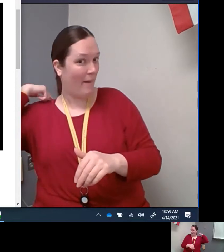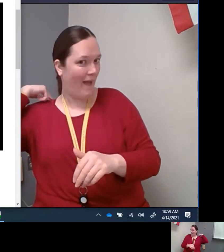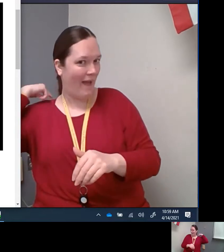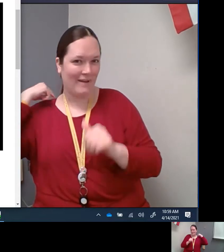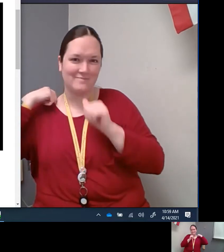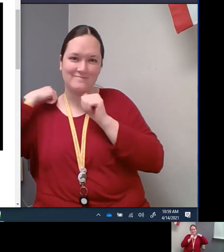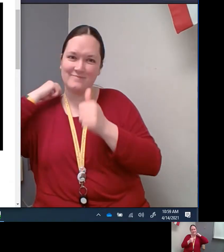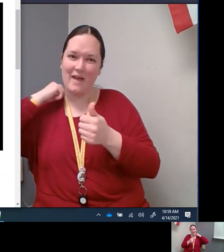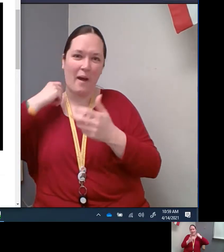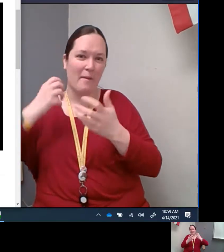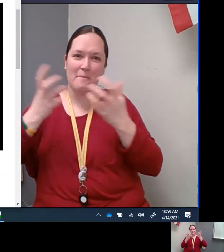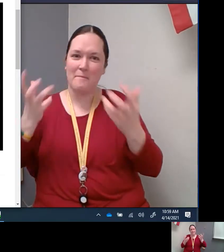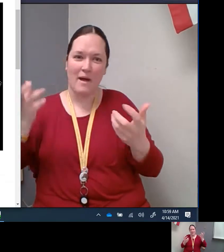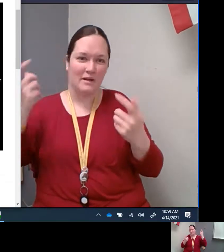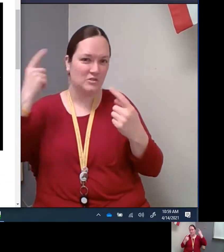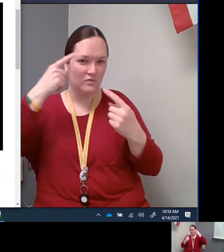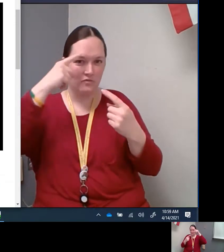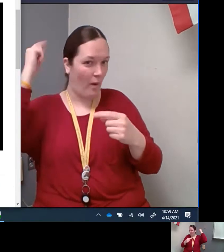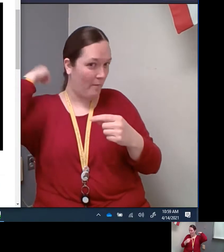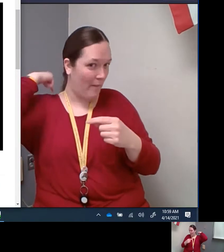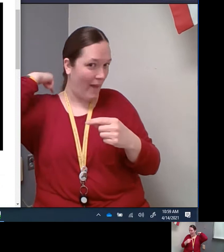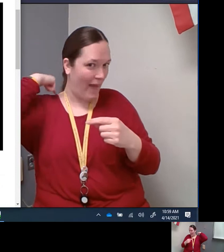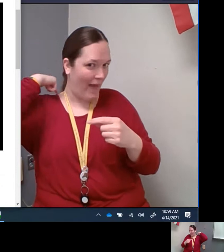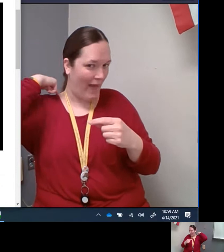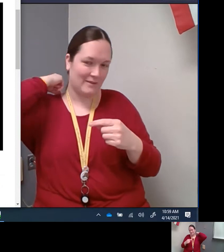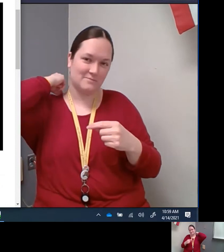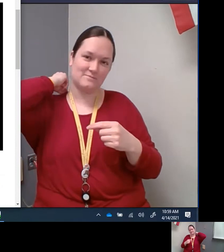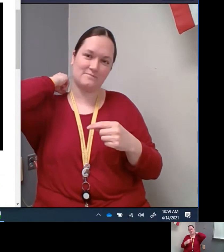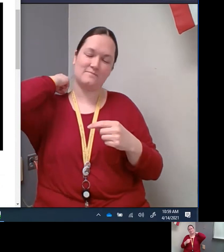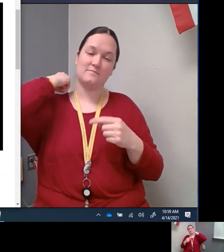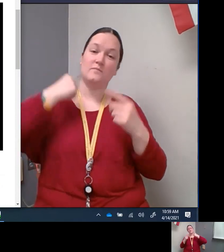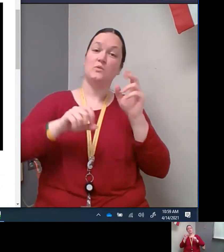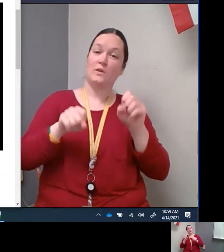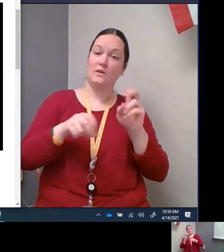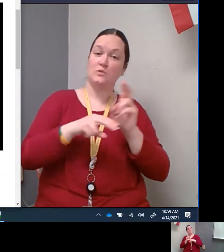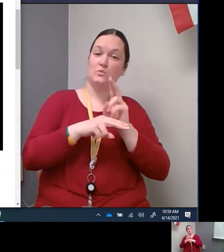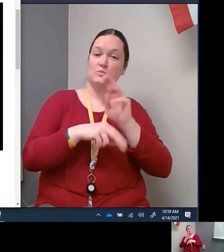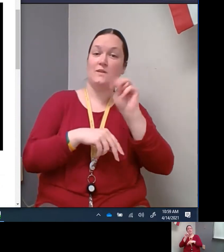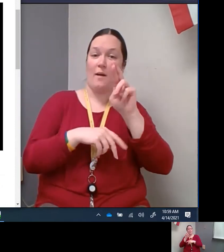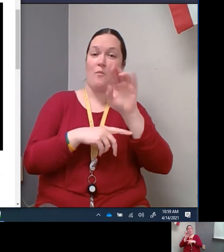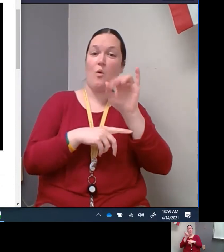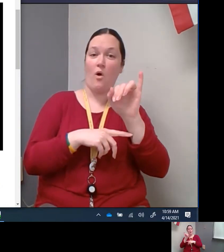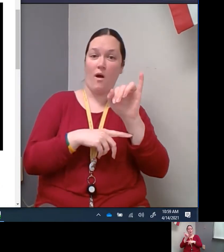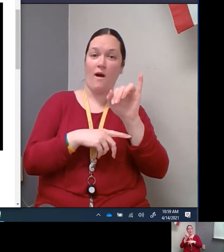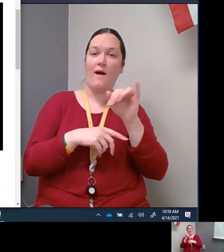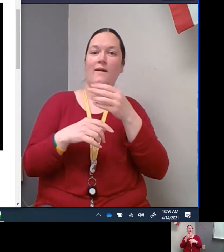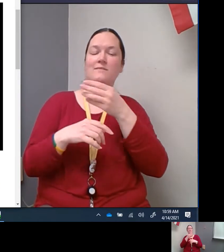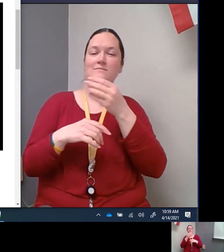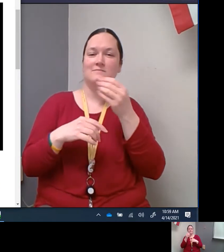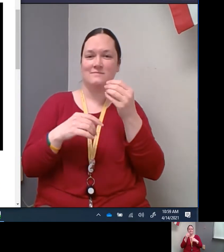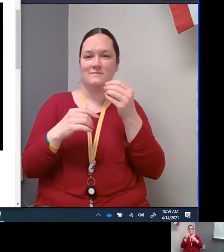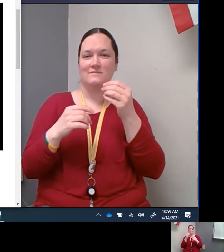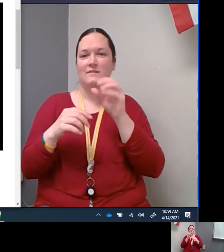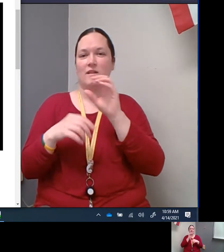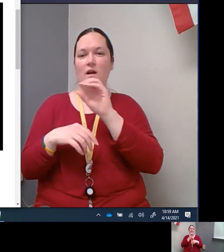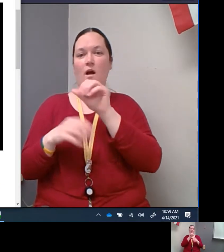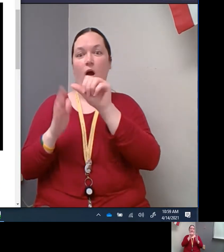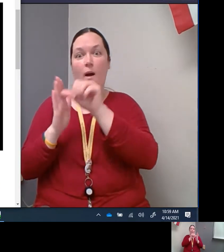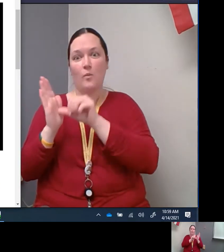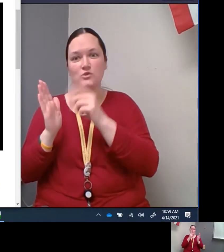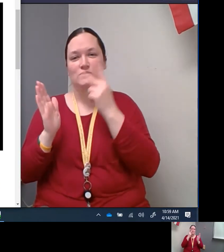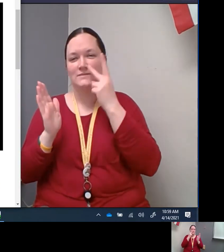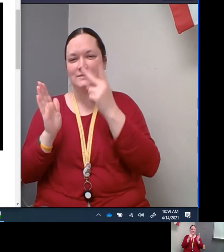We don't have as much of it dedicated to that on the backside. We could also use functional MRIs and then even an operation to figure out where a lot